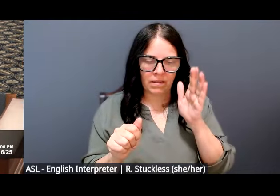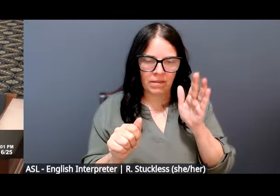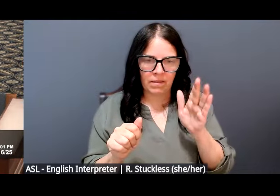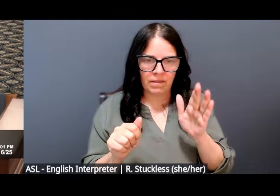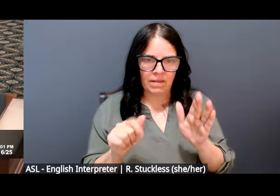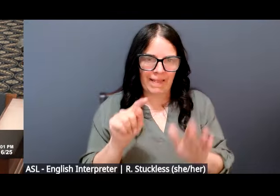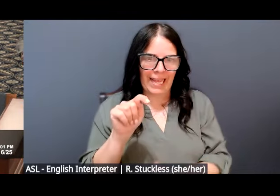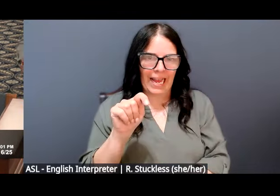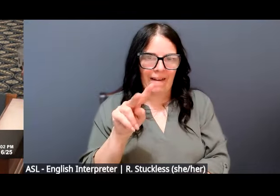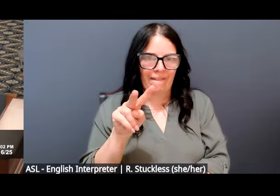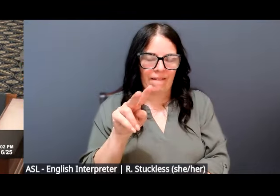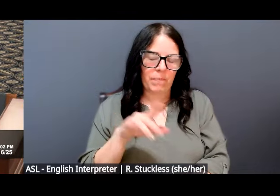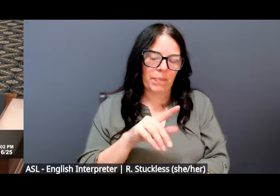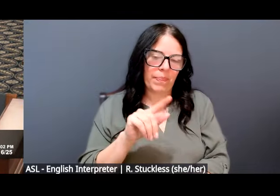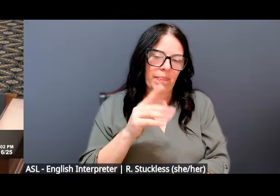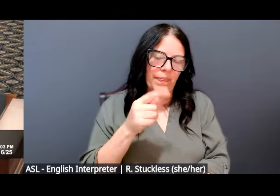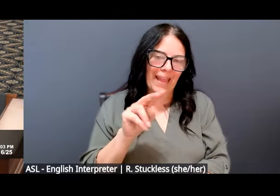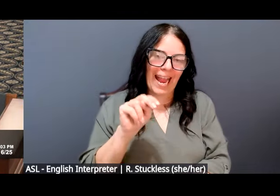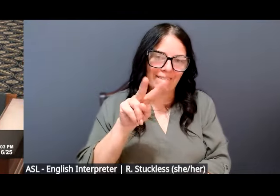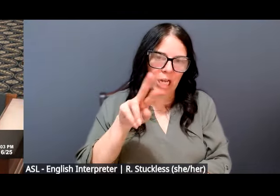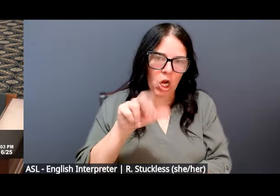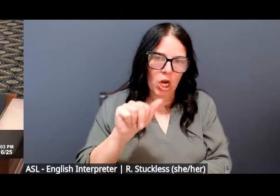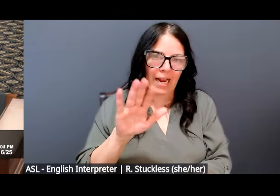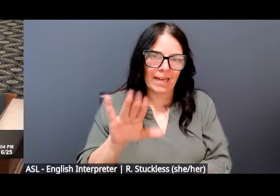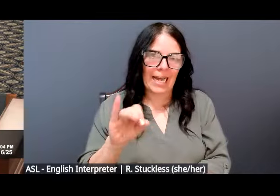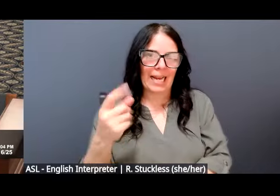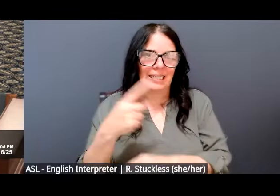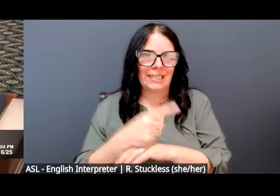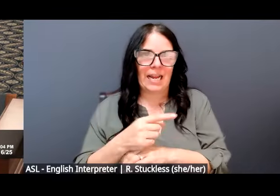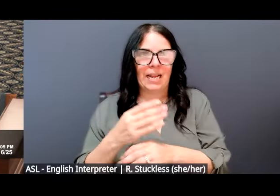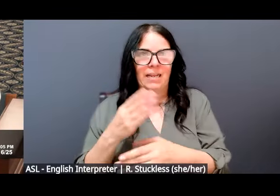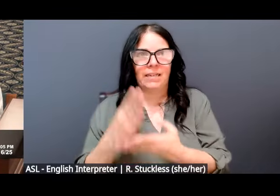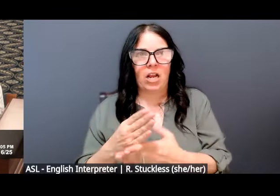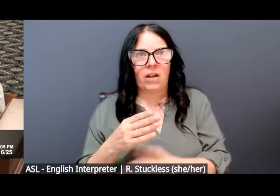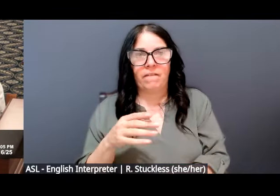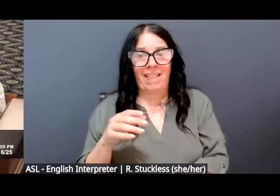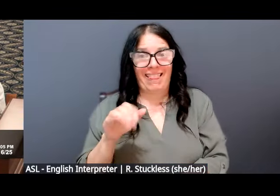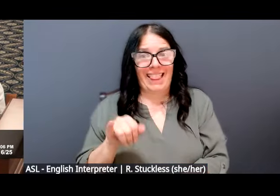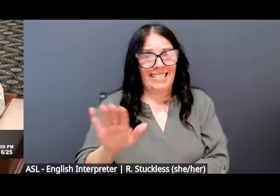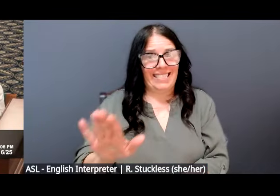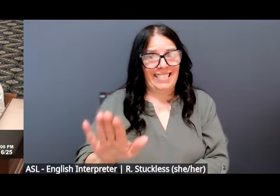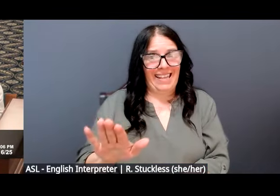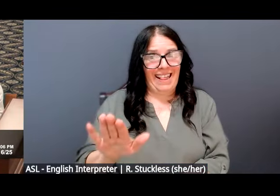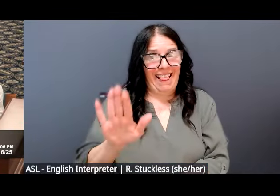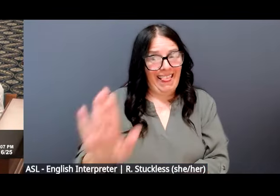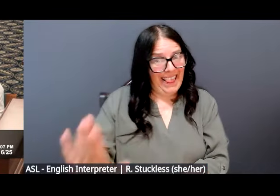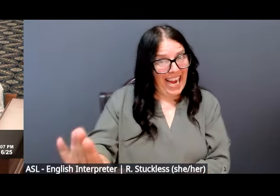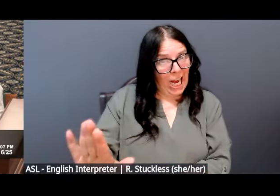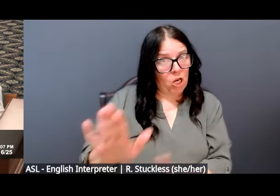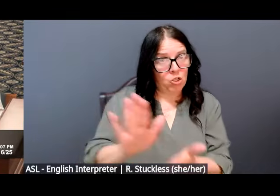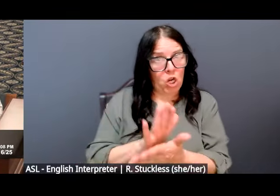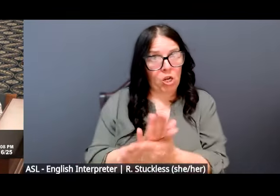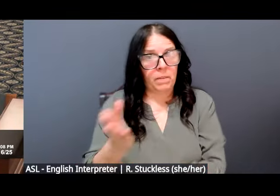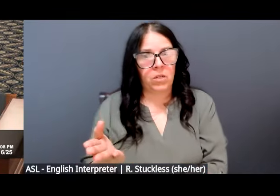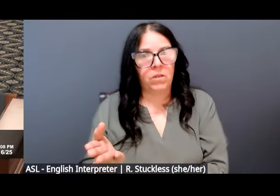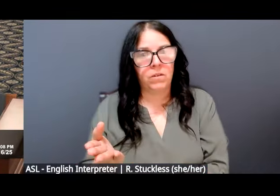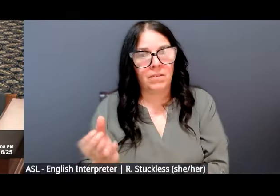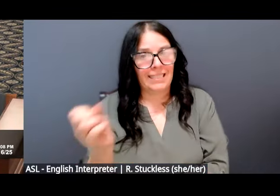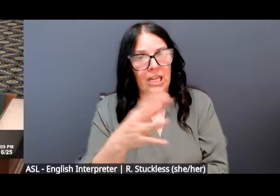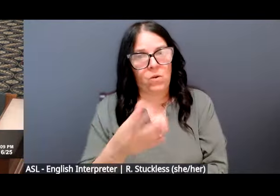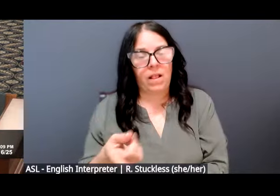NVRA's 90-day cutoff. Reading in the. This is a document that the proponents, this. Sent to you last week.